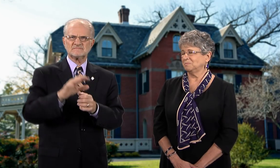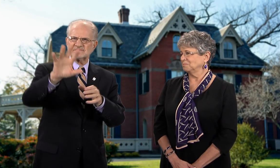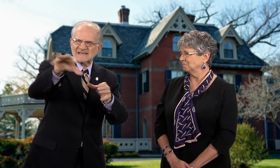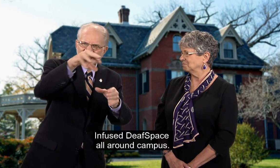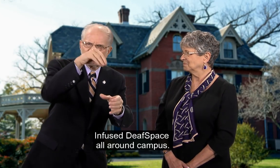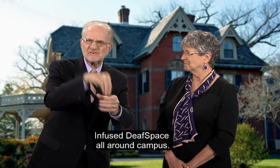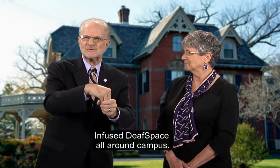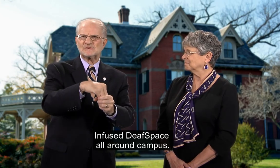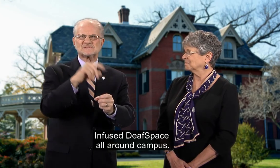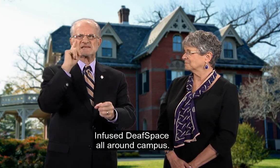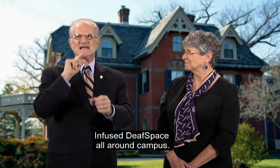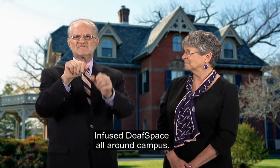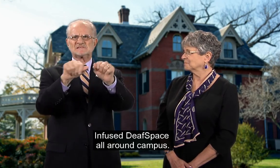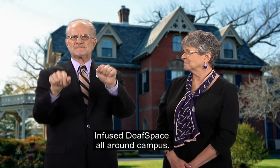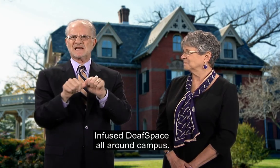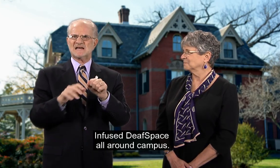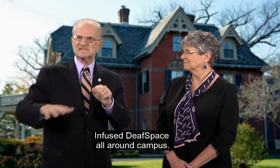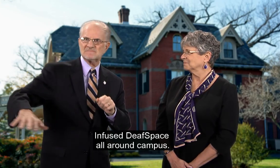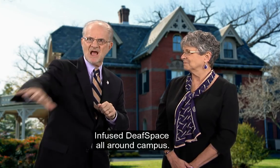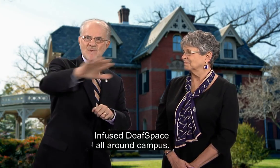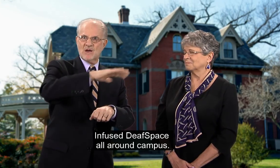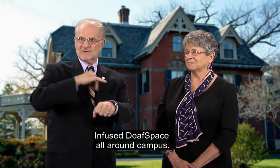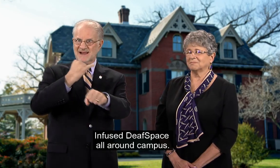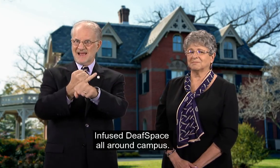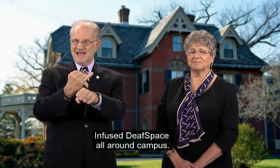Infused deaf space all around campus.